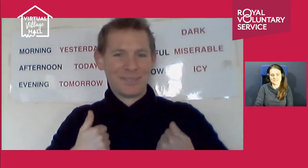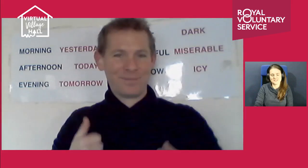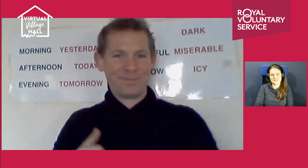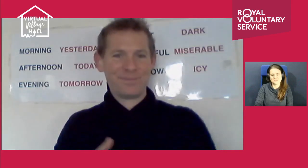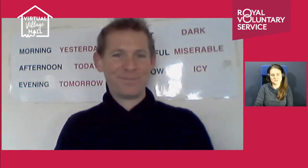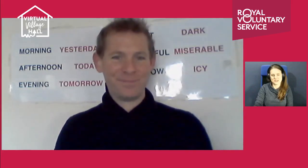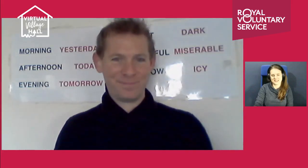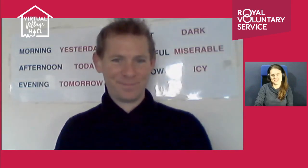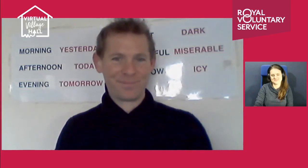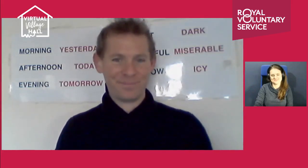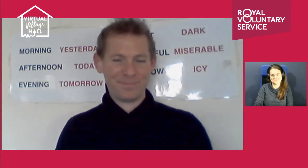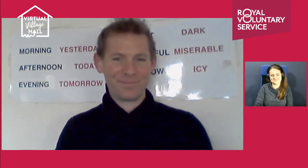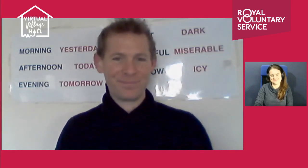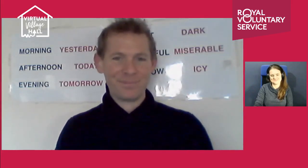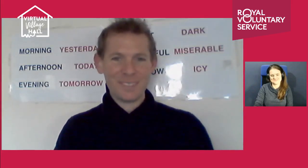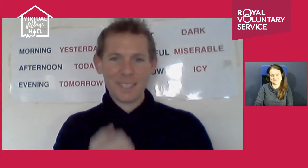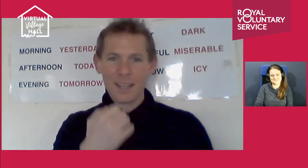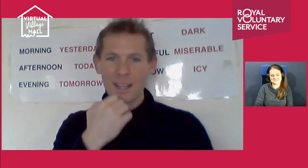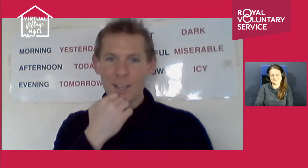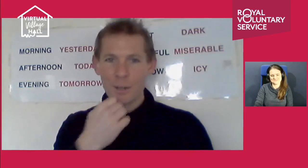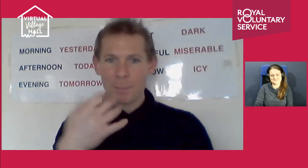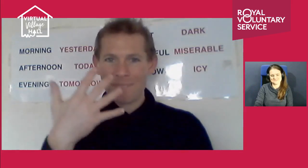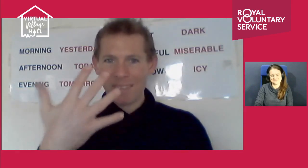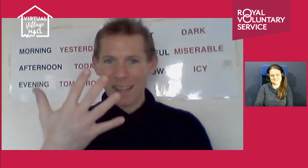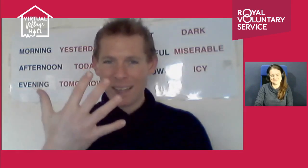Ireland, it's signed morning.